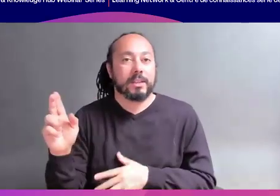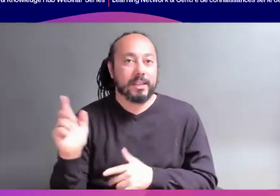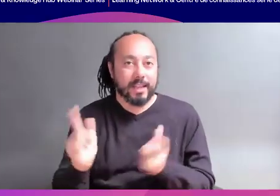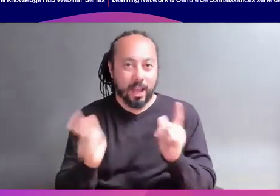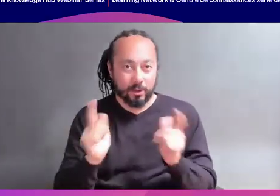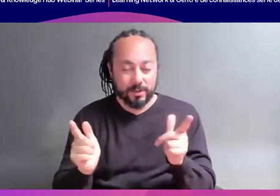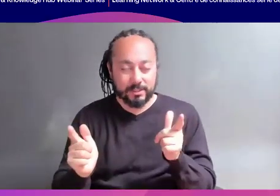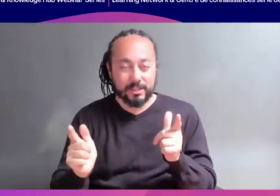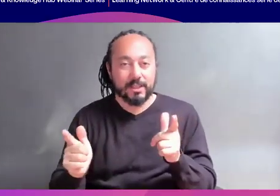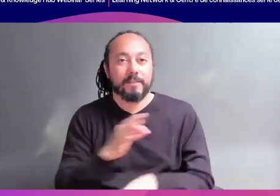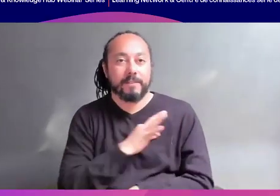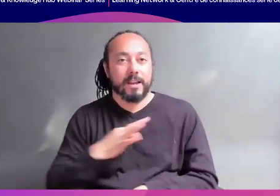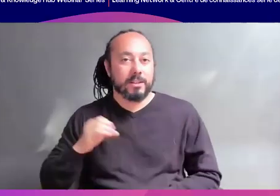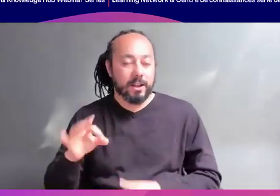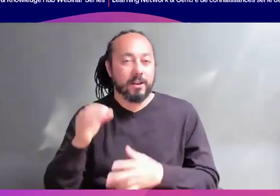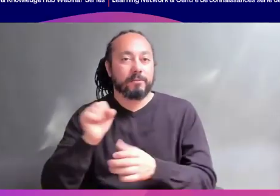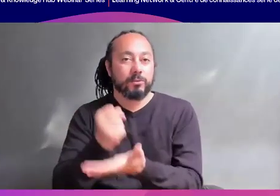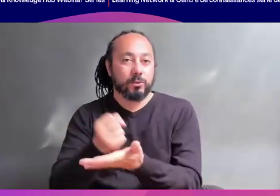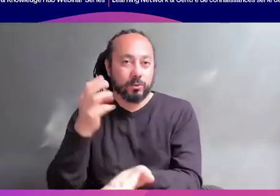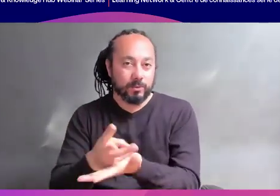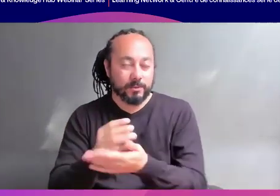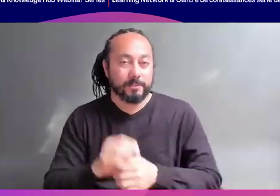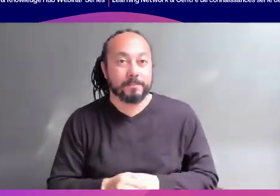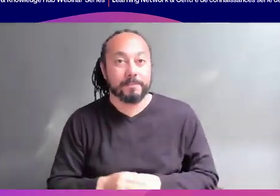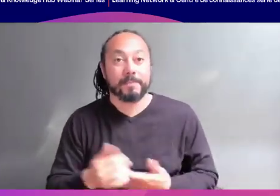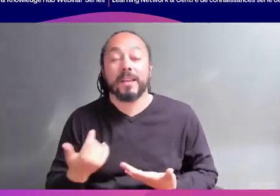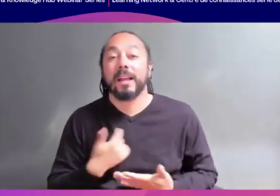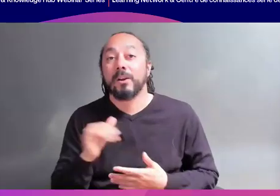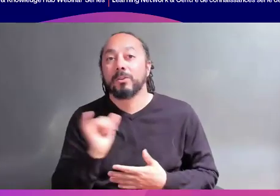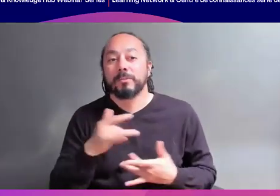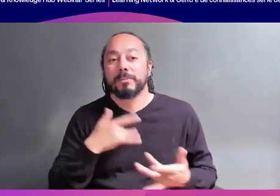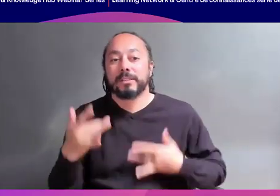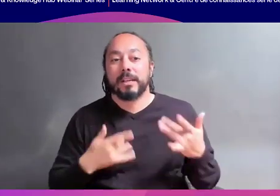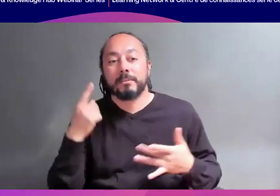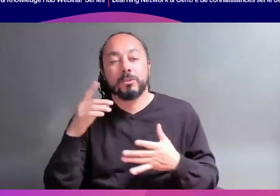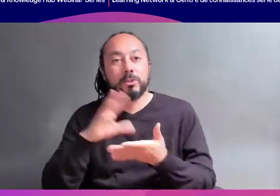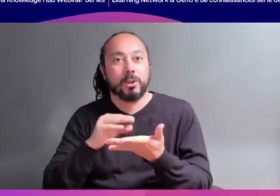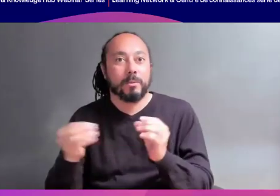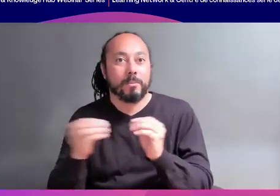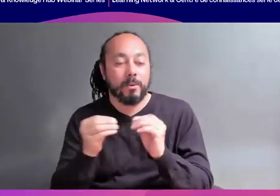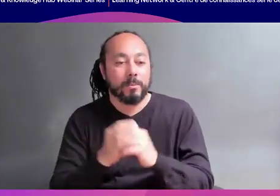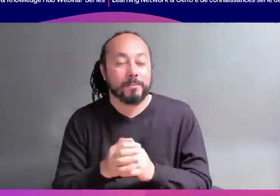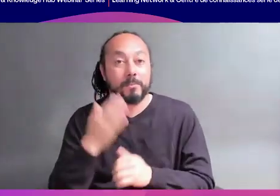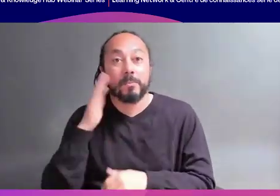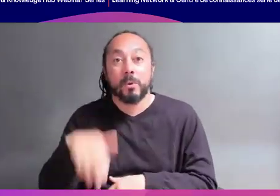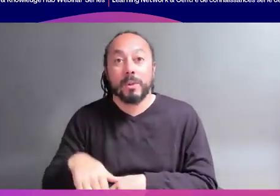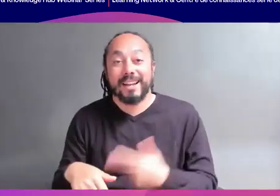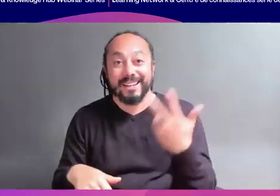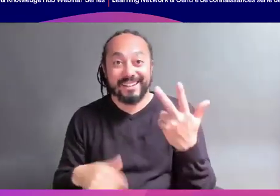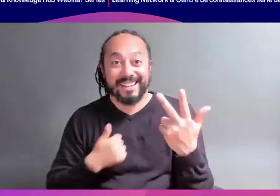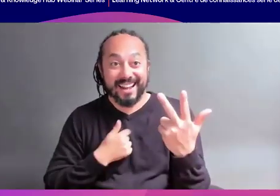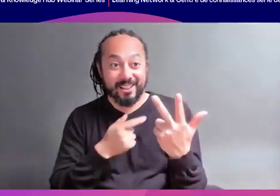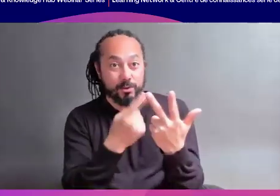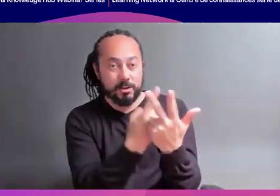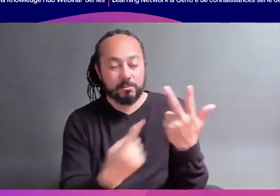Work. And I'm so excited to share a bit more about our Connect Ed Parents Project. We know that 1 in 3 Canadian youth